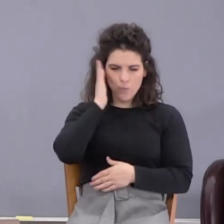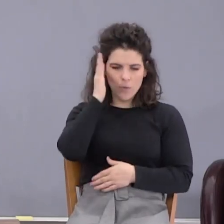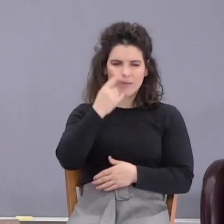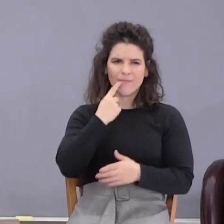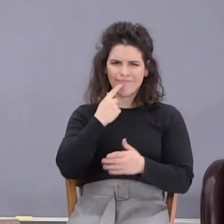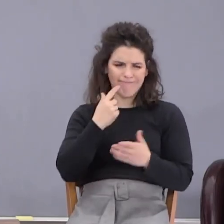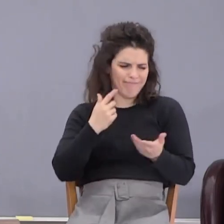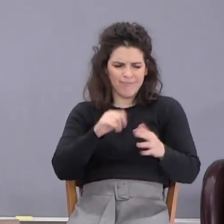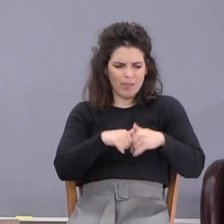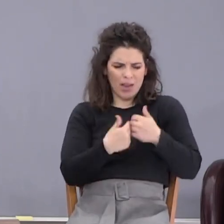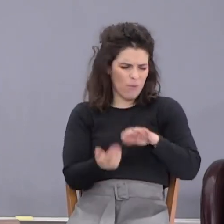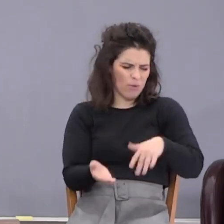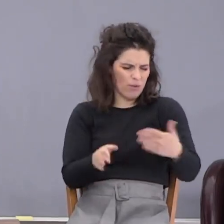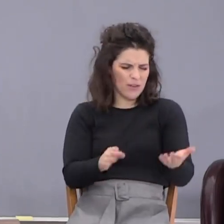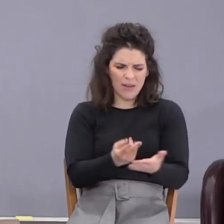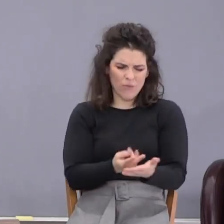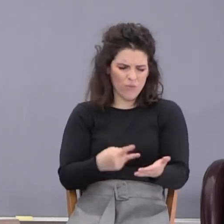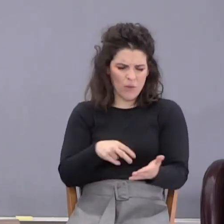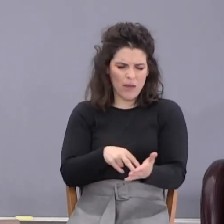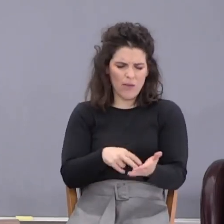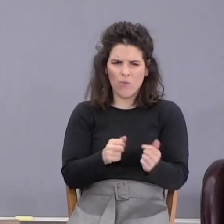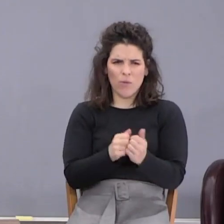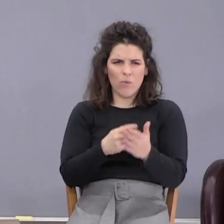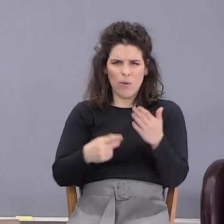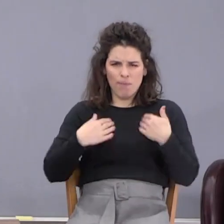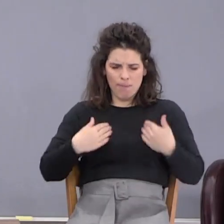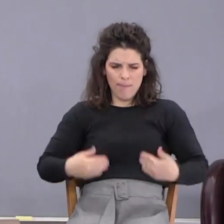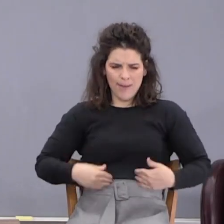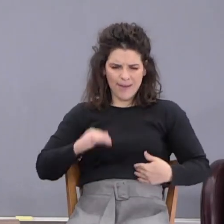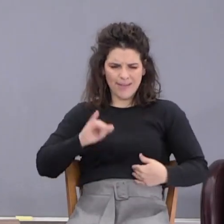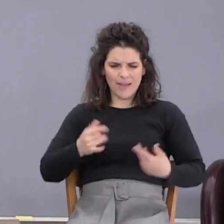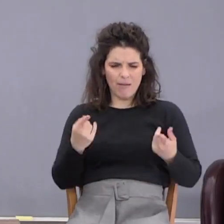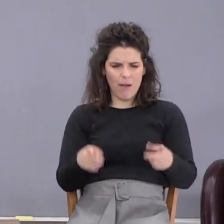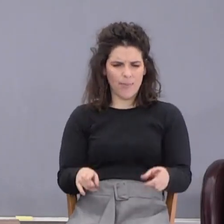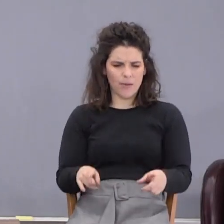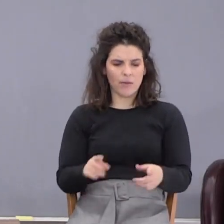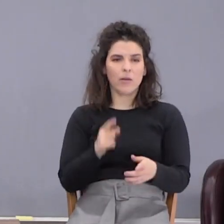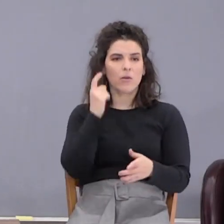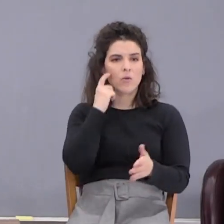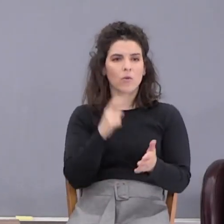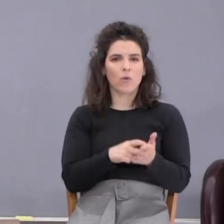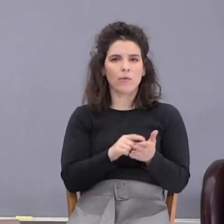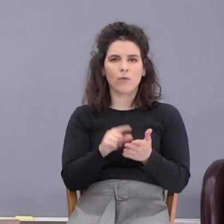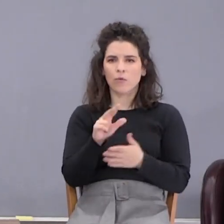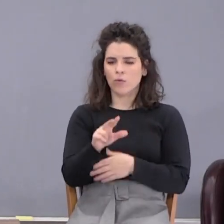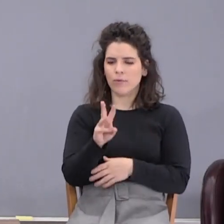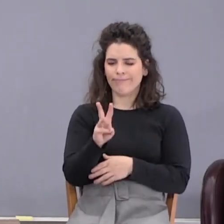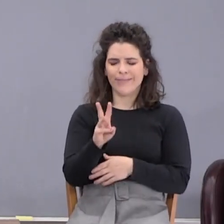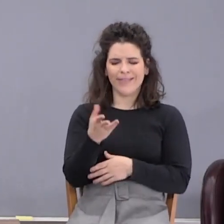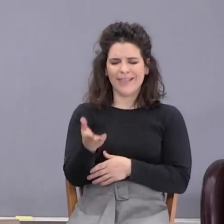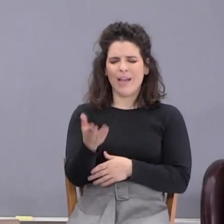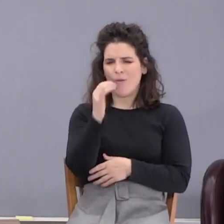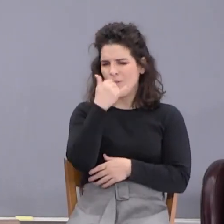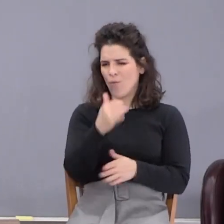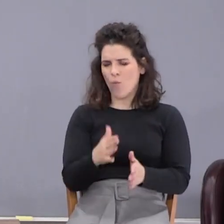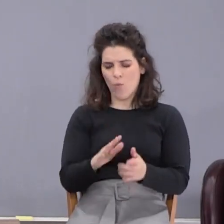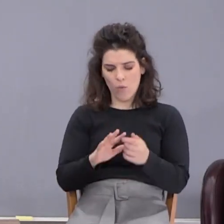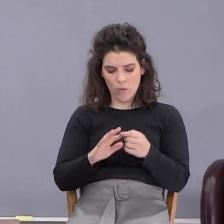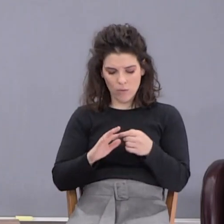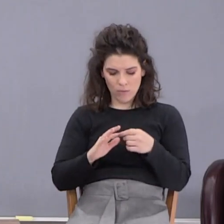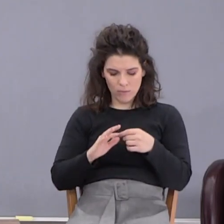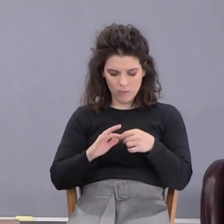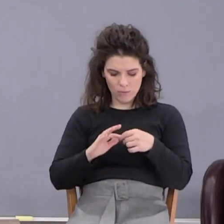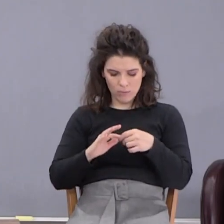dead raised up, and with what body do they come? Notice verse 36, thou fool.